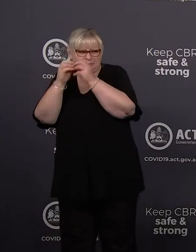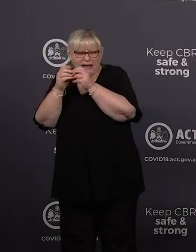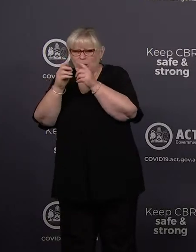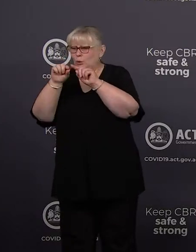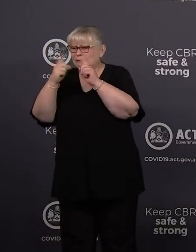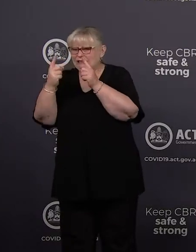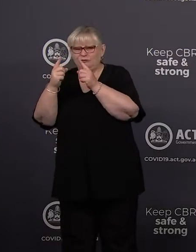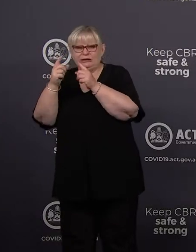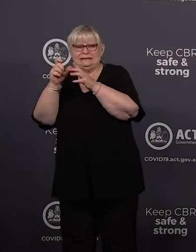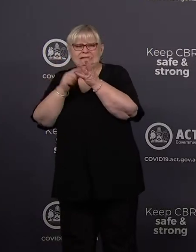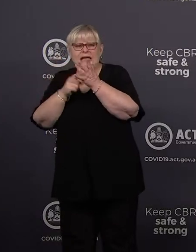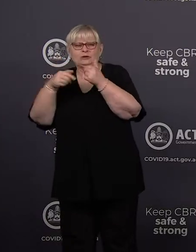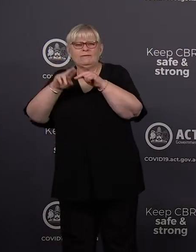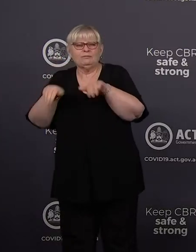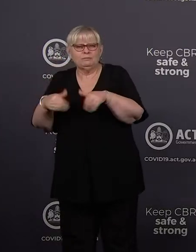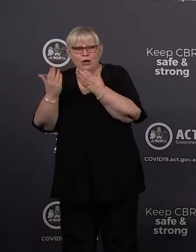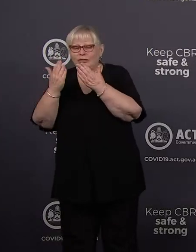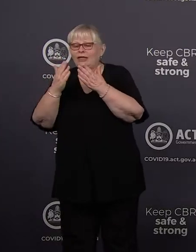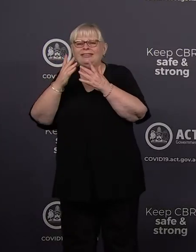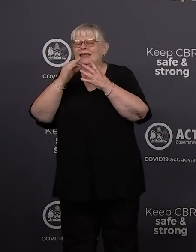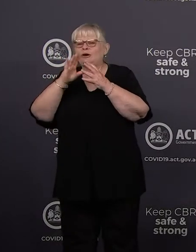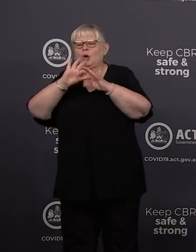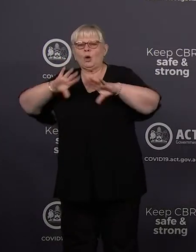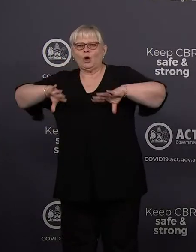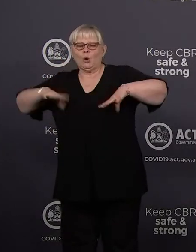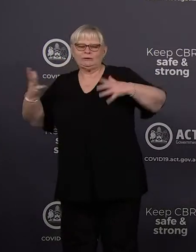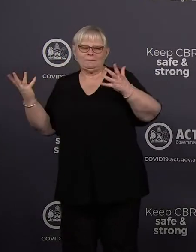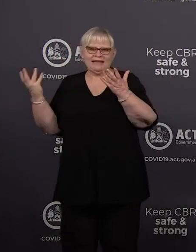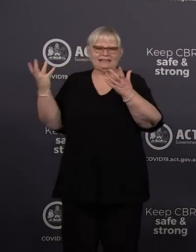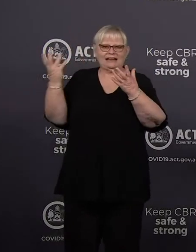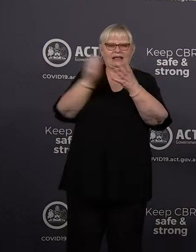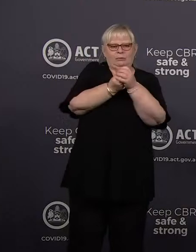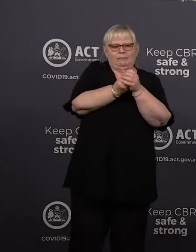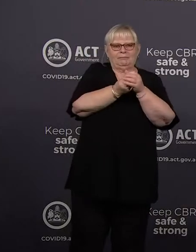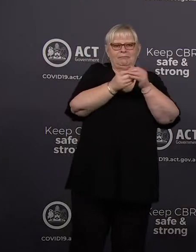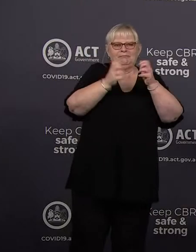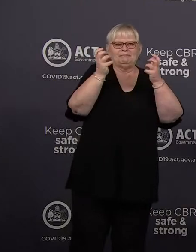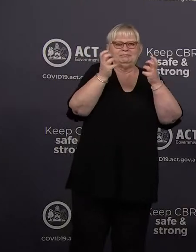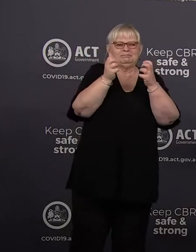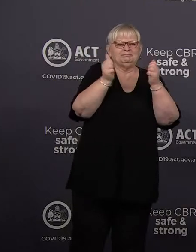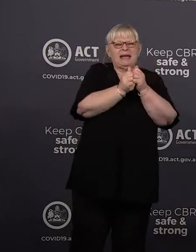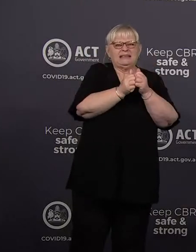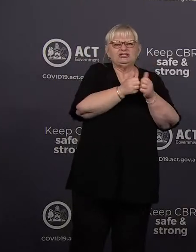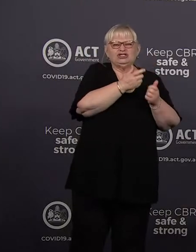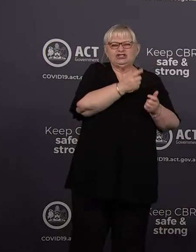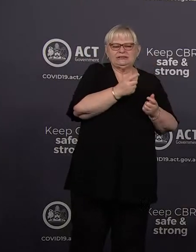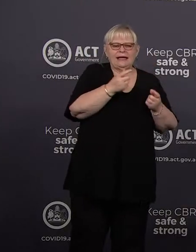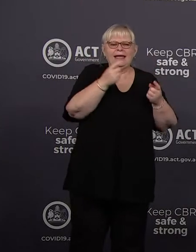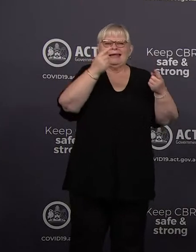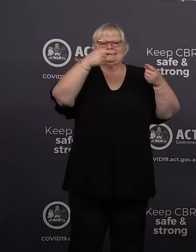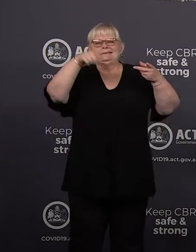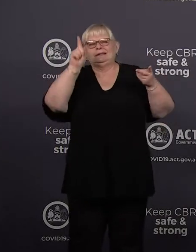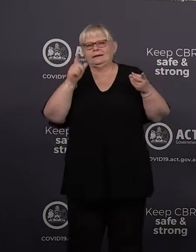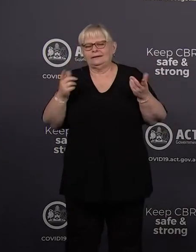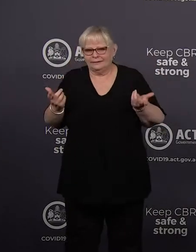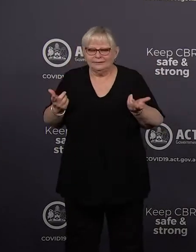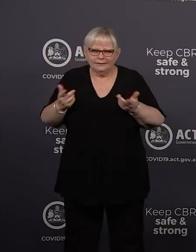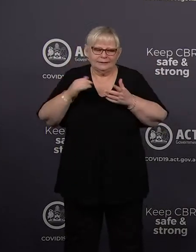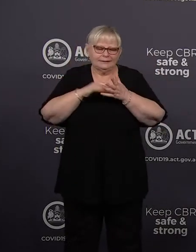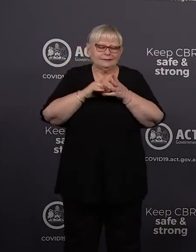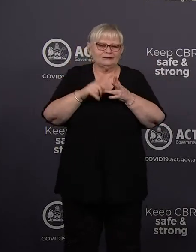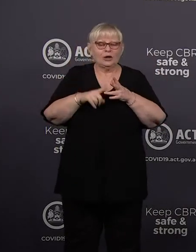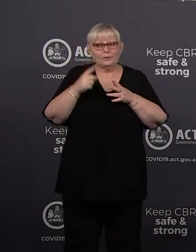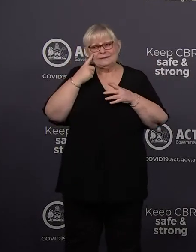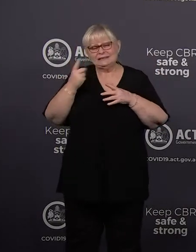on the two records, they weren't necessarily automatically matching up and providing that tick. We have also seen